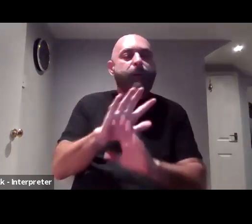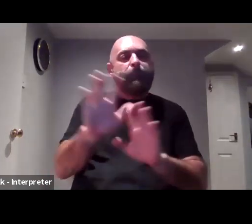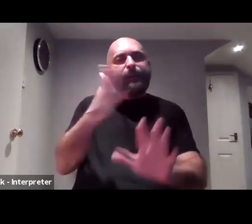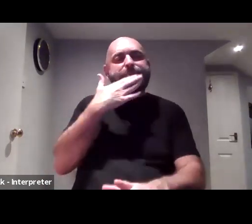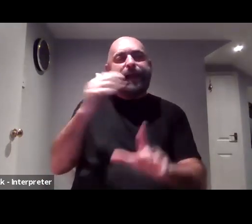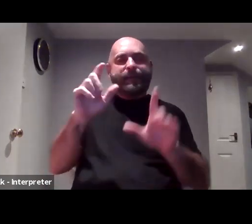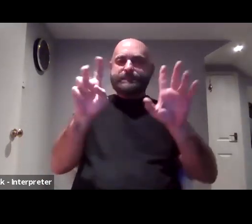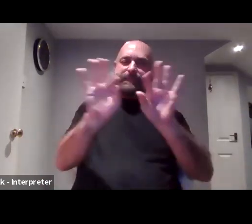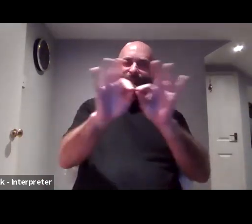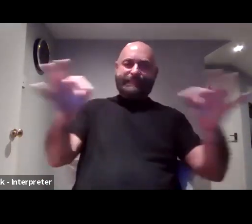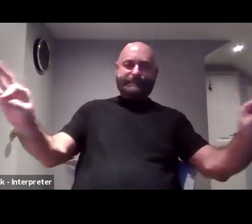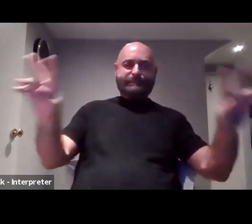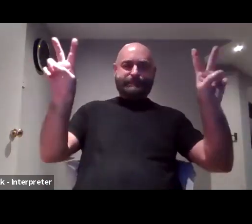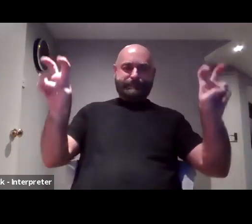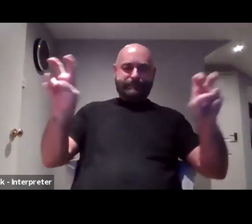eloquent sentences.